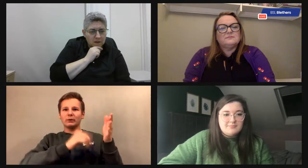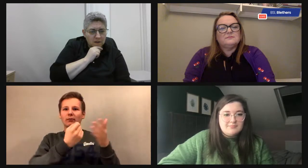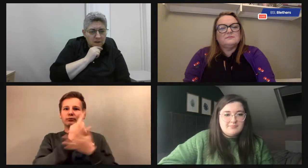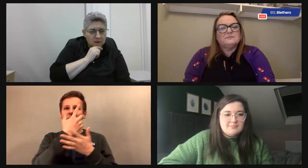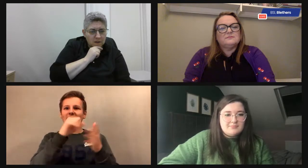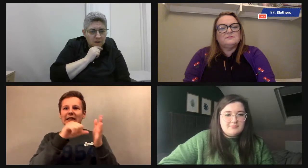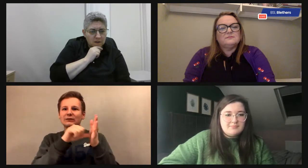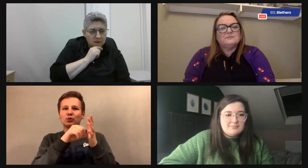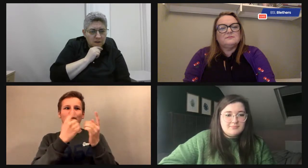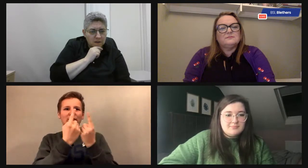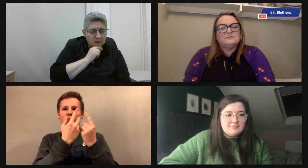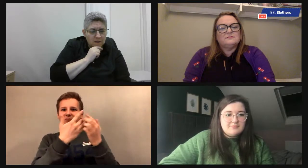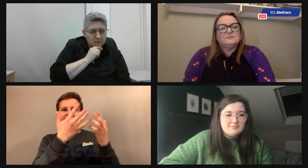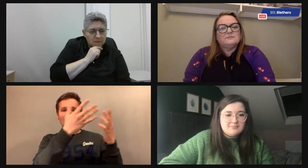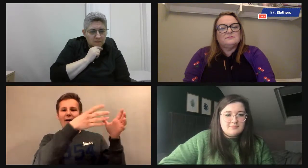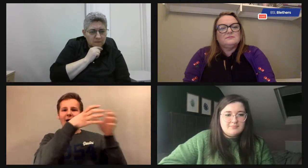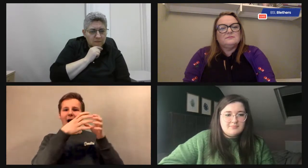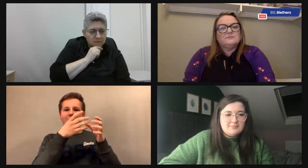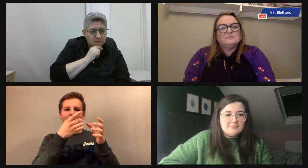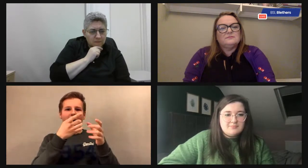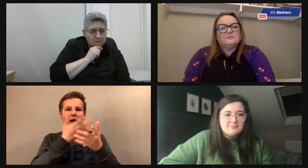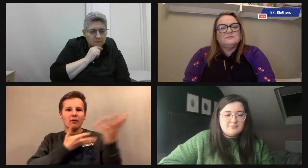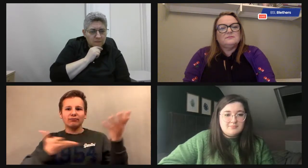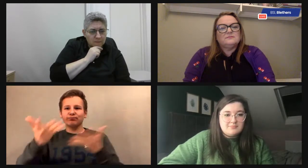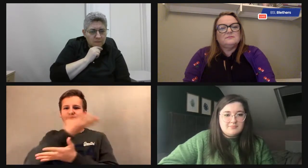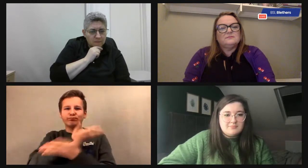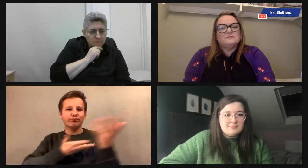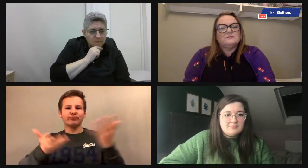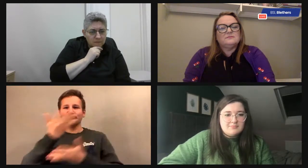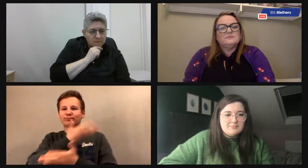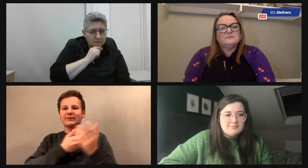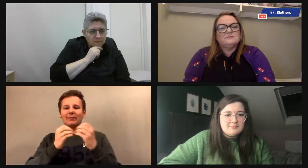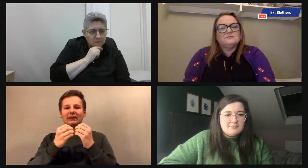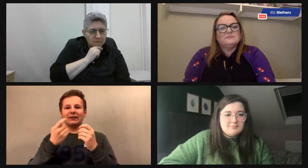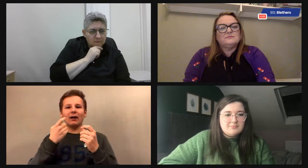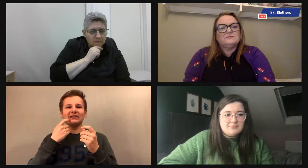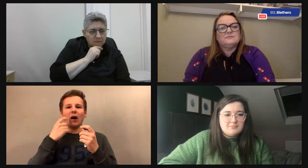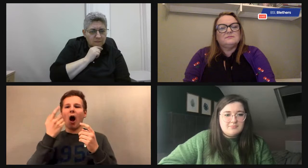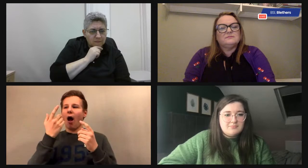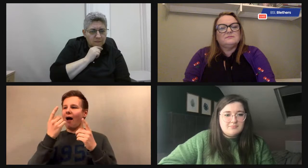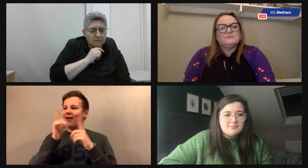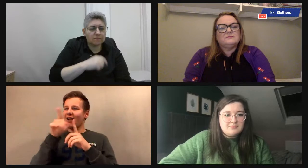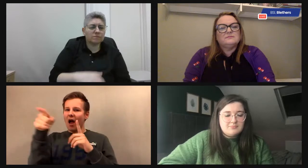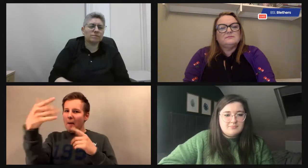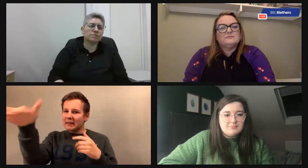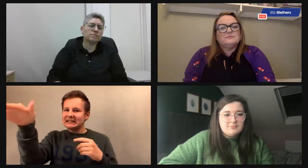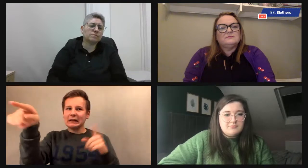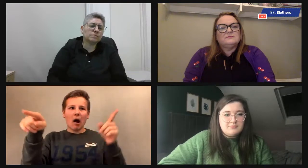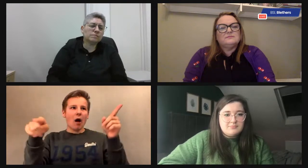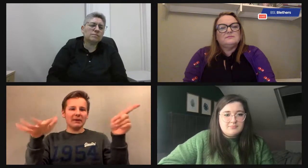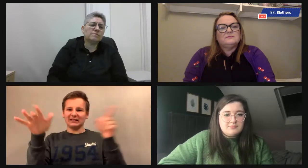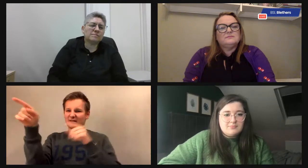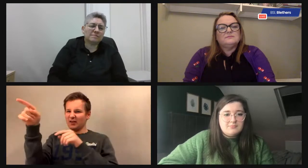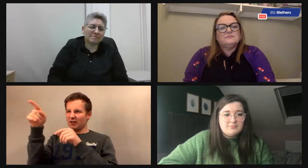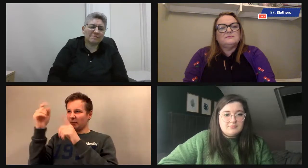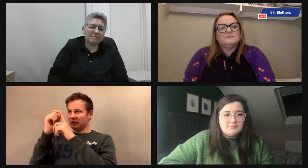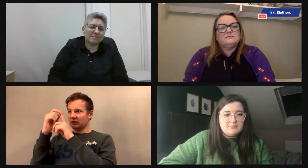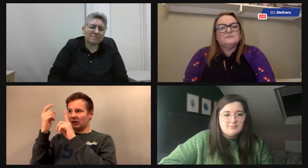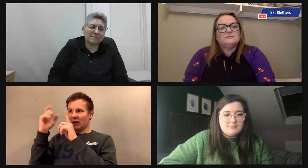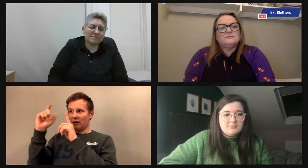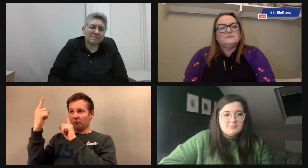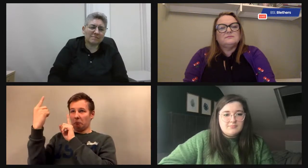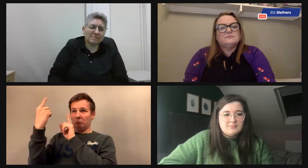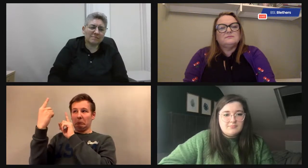it may be that your pastoral care teacher maybe is not are fully aware of all the things